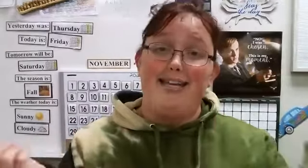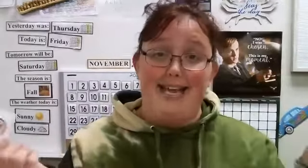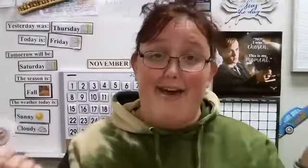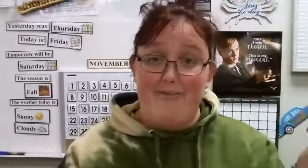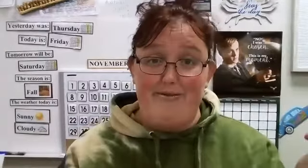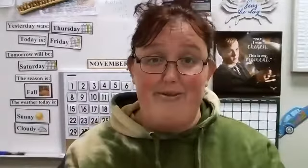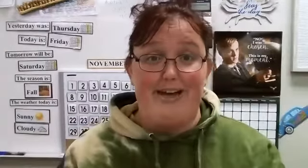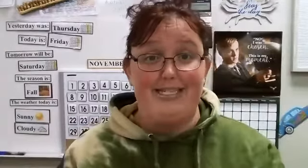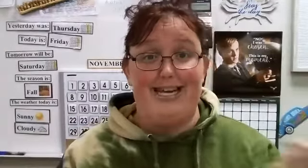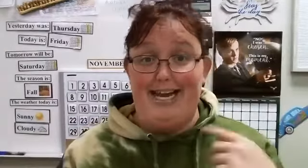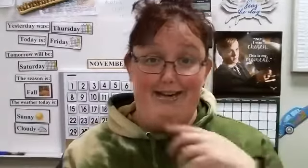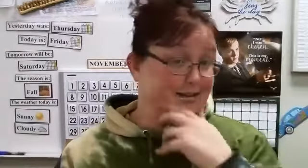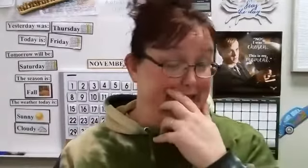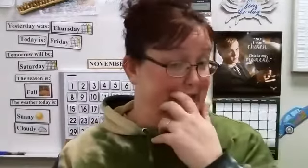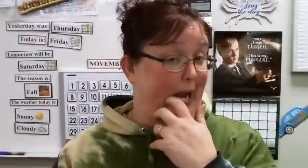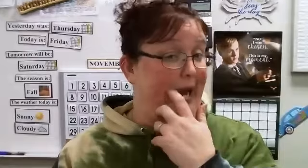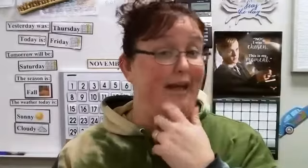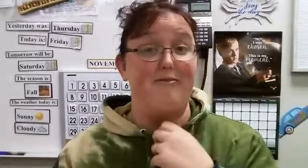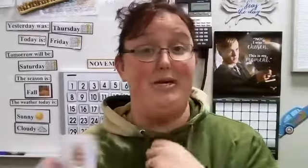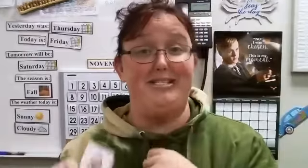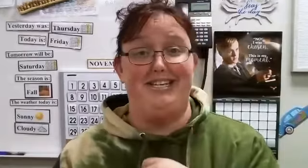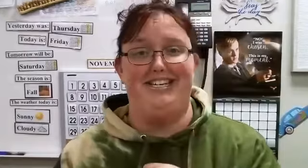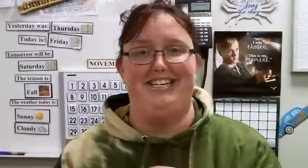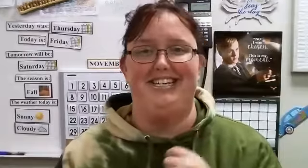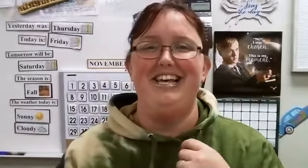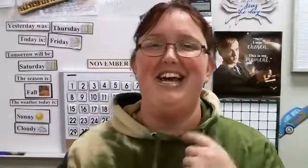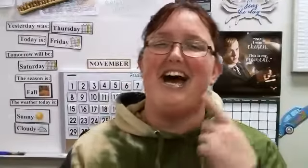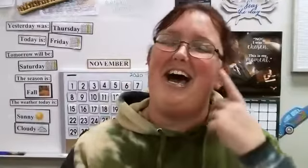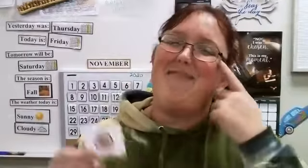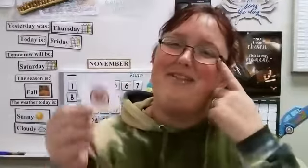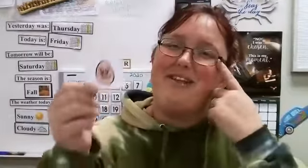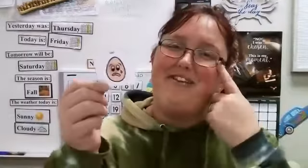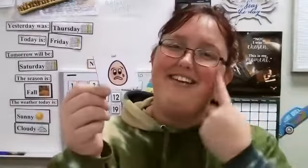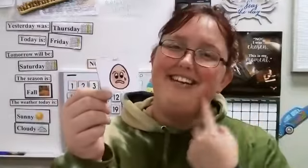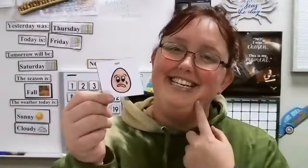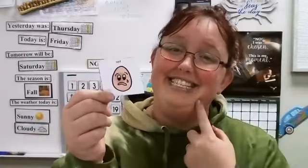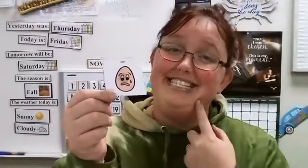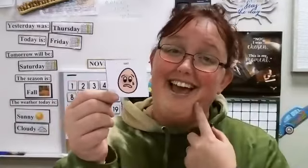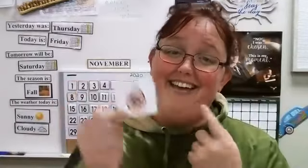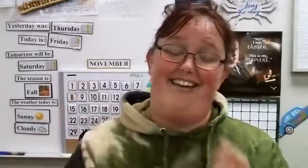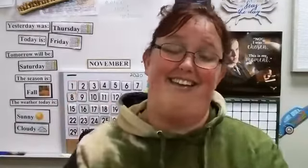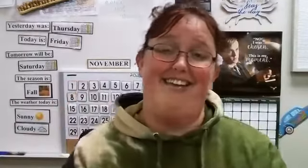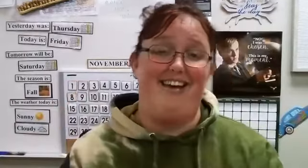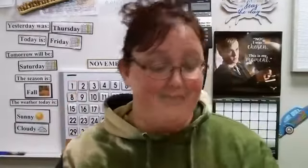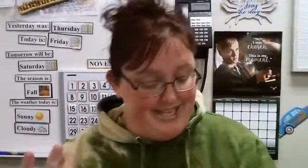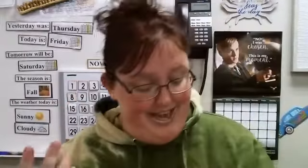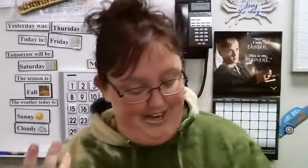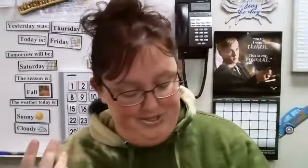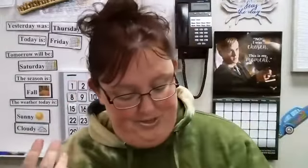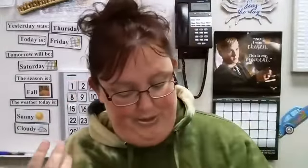As I have been for the last eight and a half months, I'm a little sad. I'm sad. It's true.